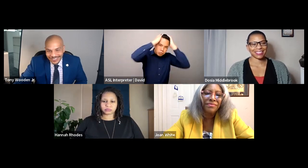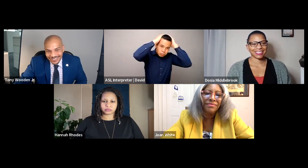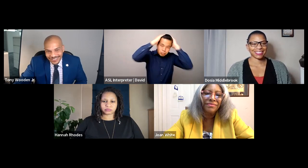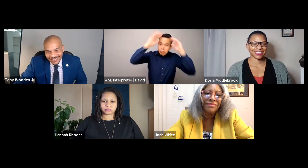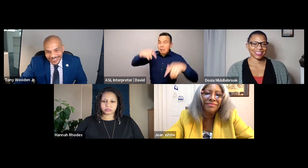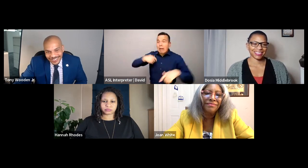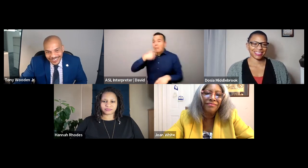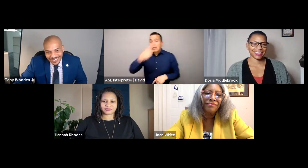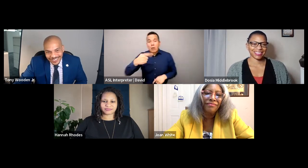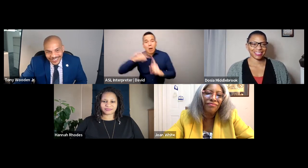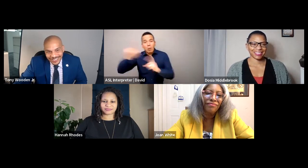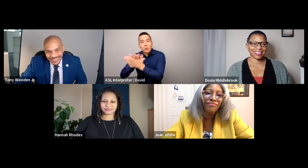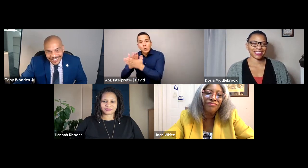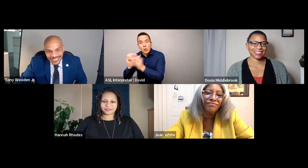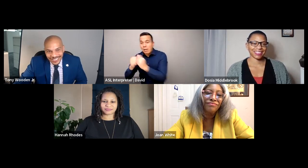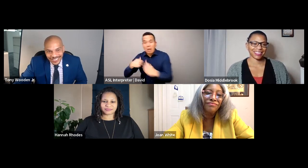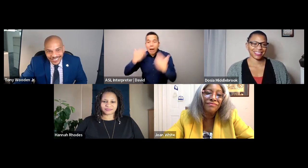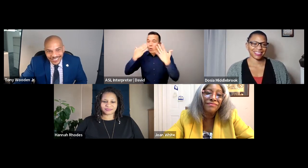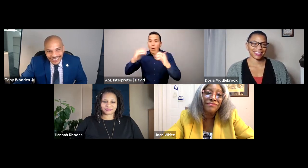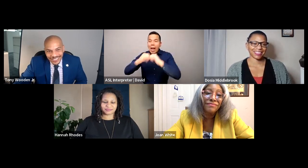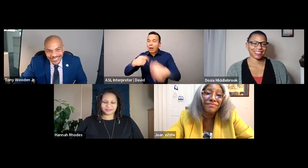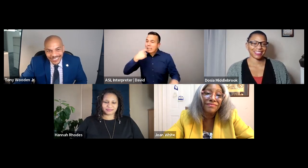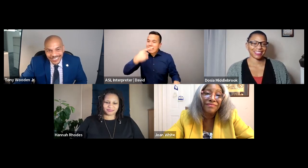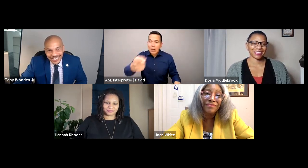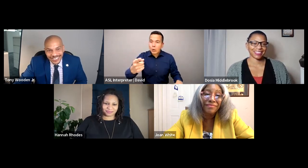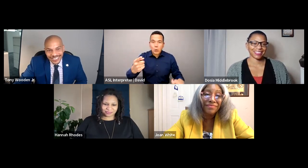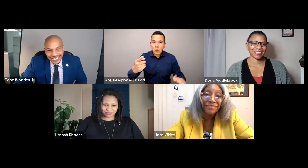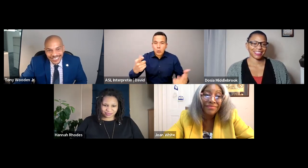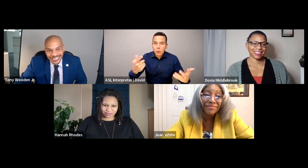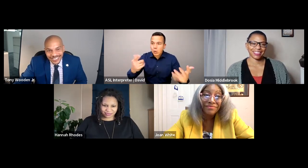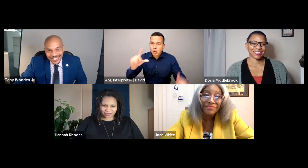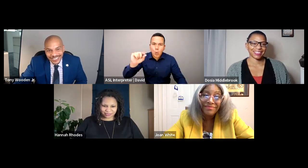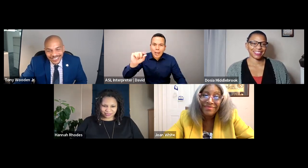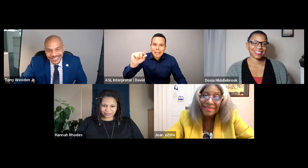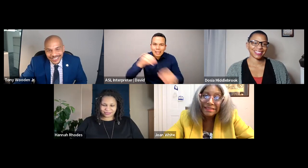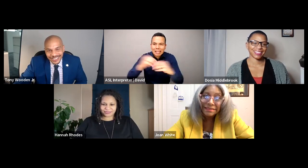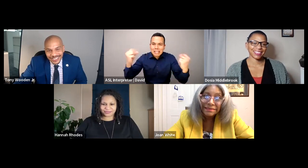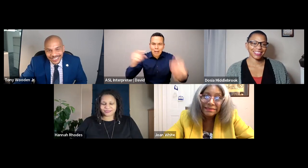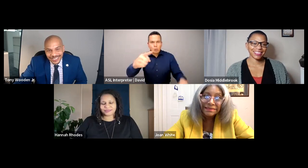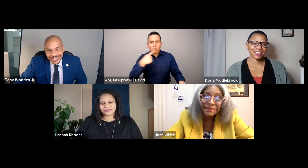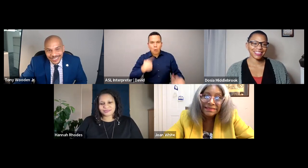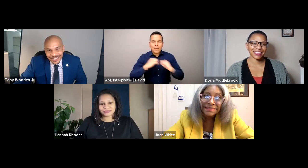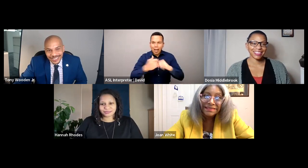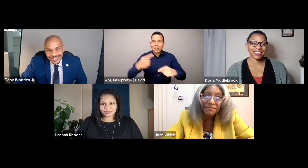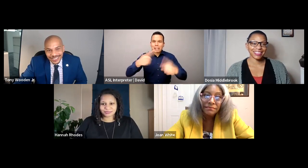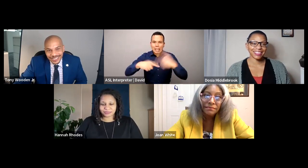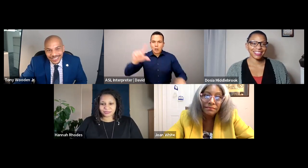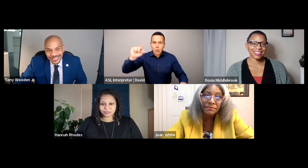didn't even know I did not know how to say 20 in sign language, right? You taught me that. 30, you taught me